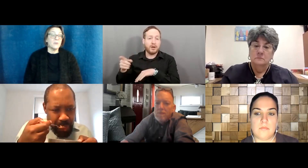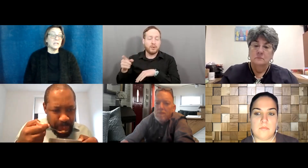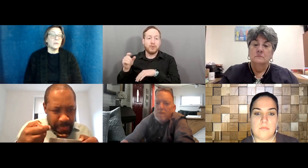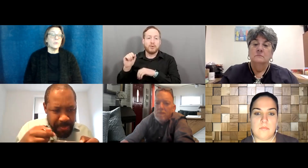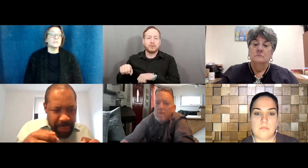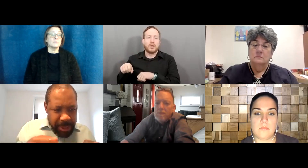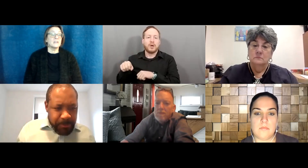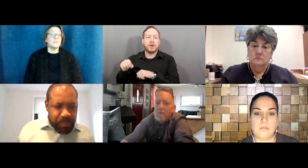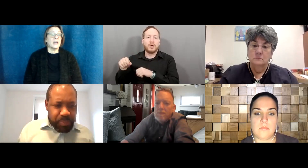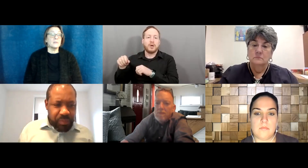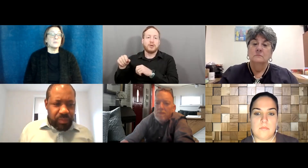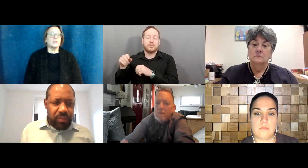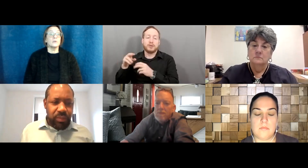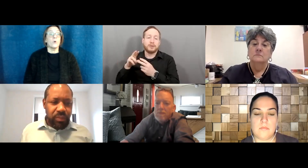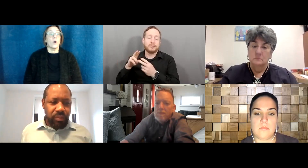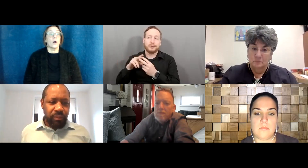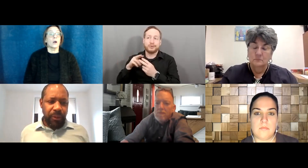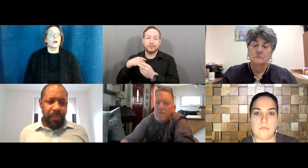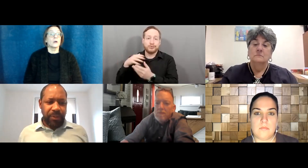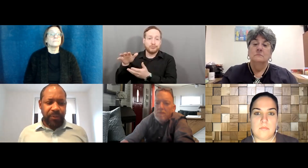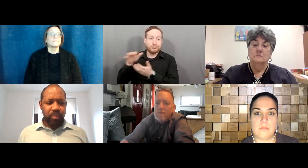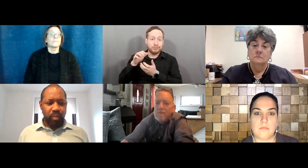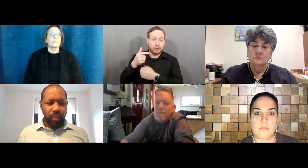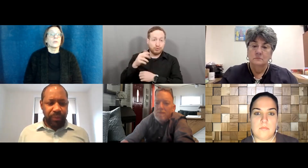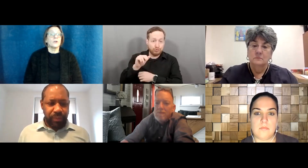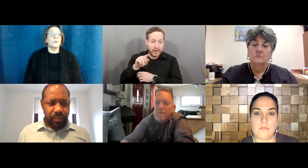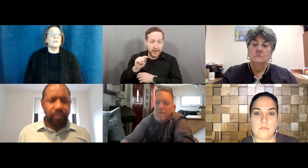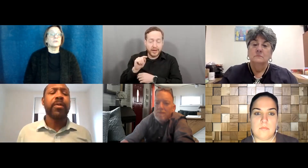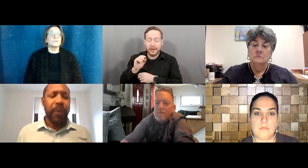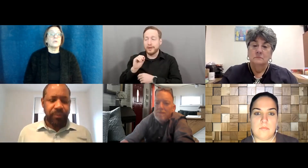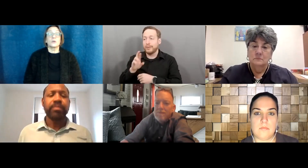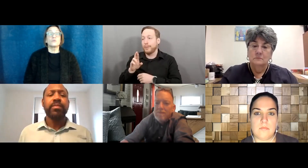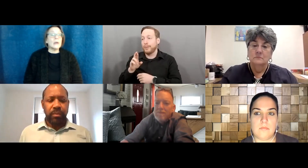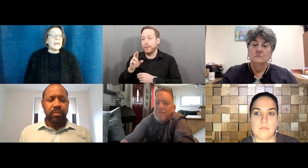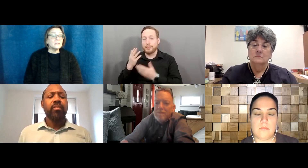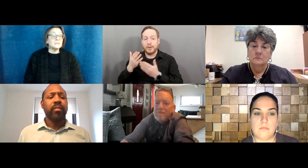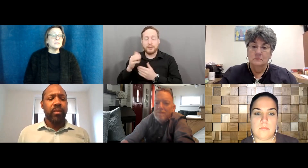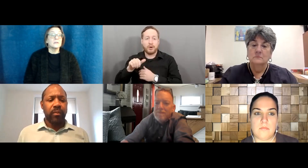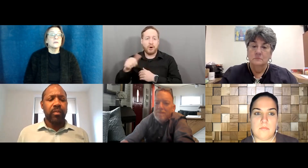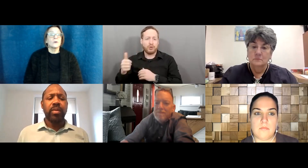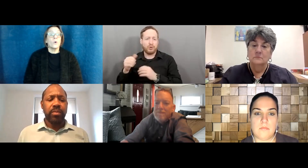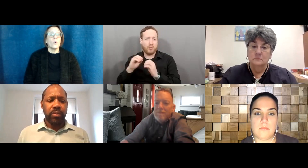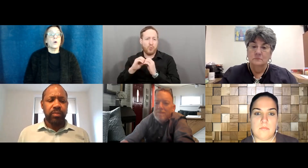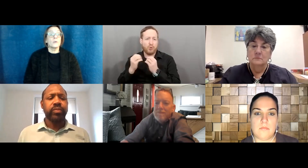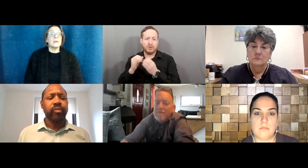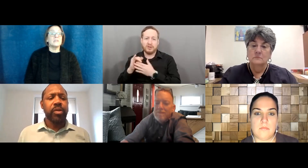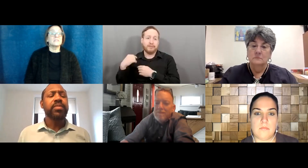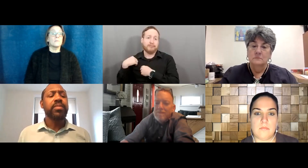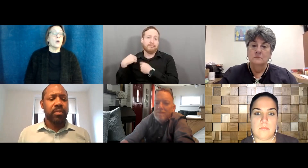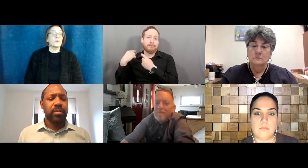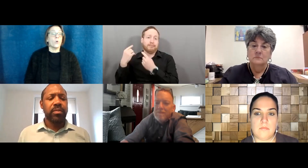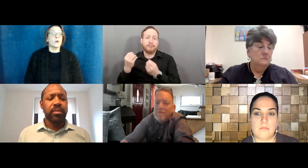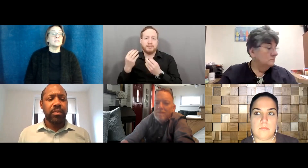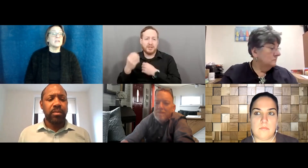that funding when there's money available, or, either to get a grant or maybe